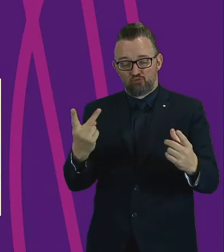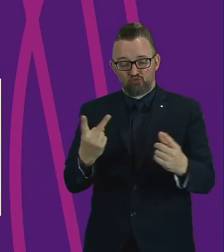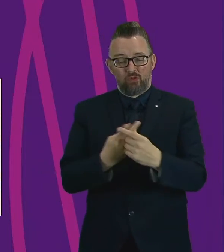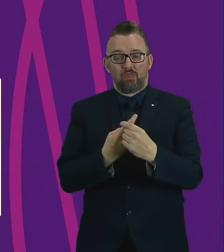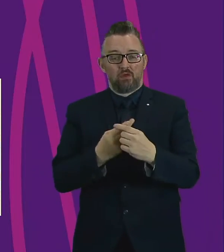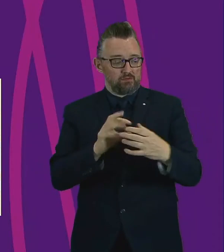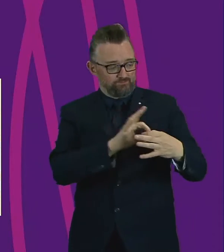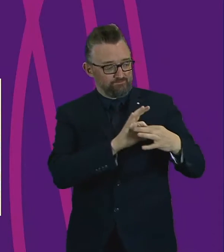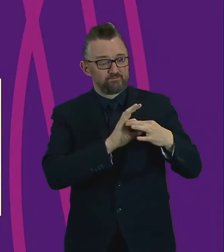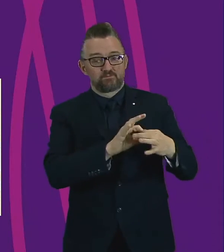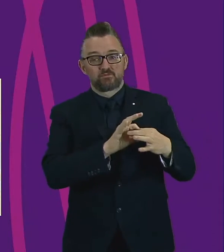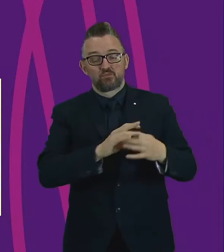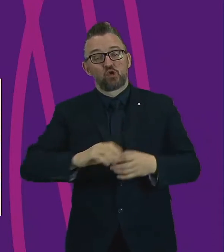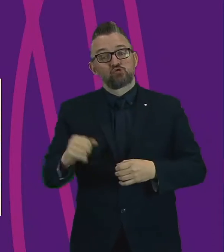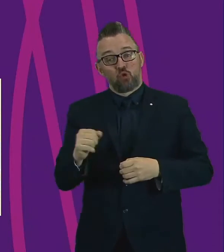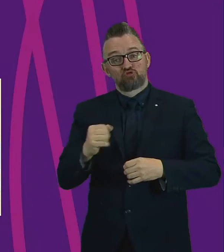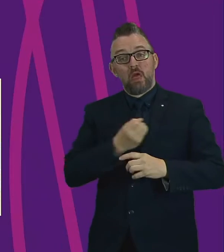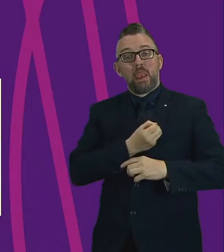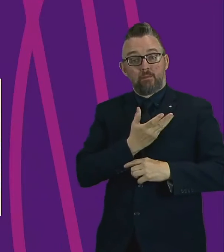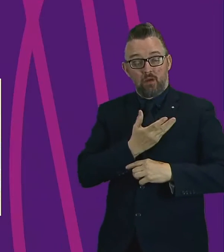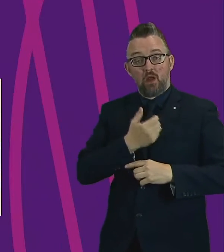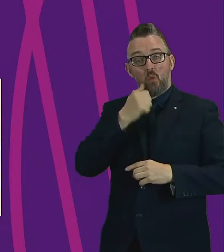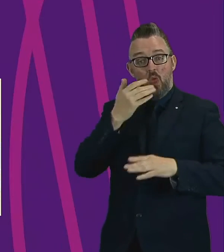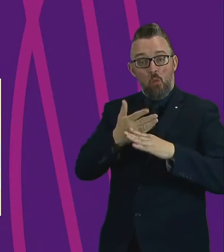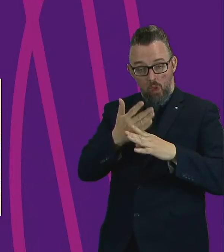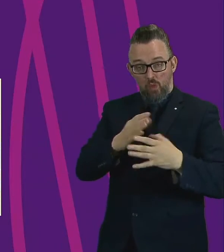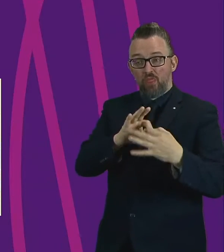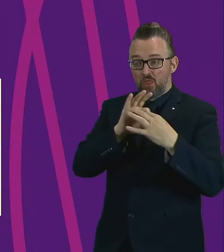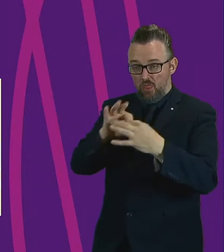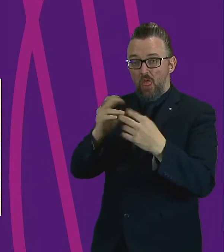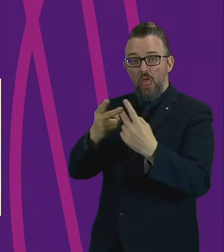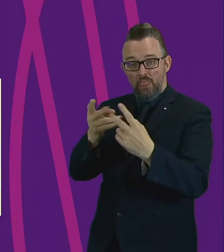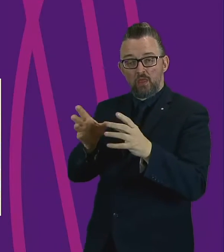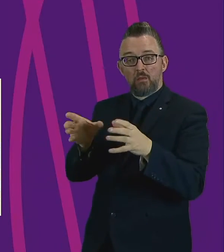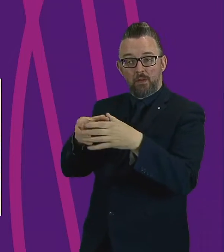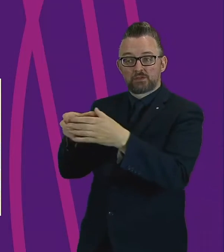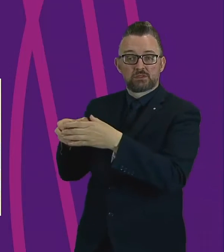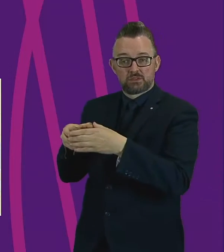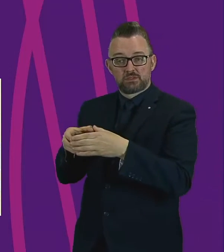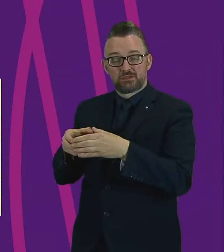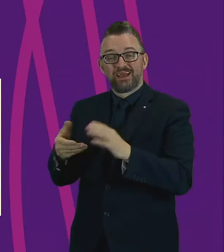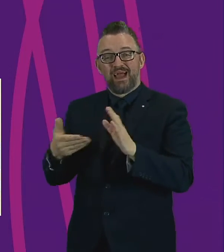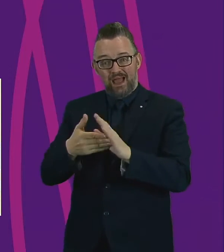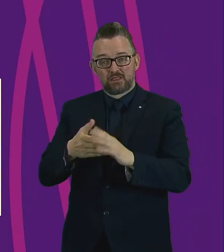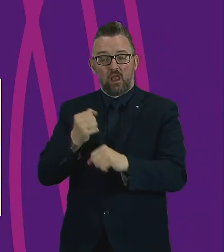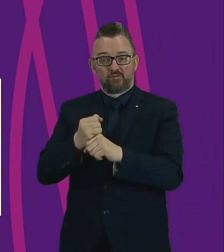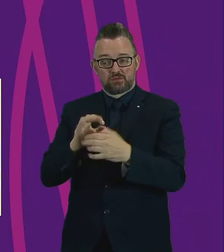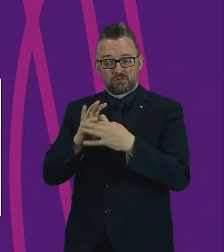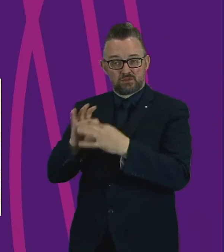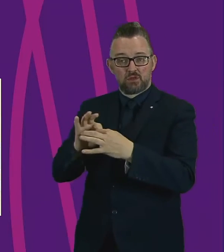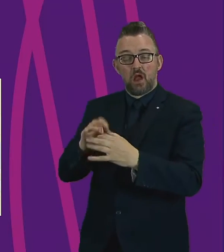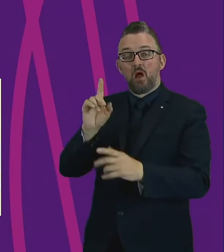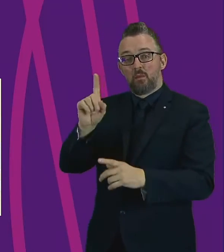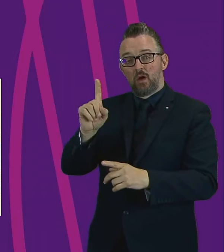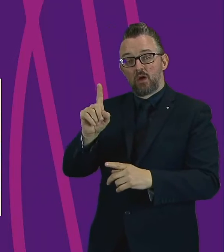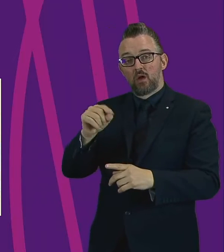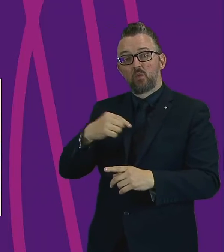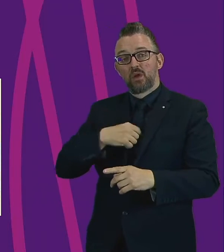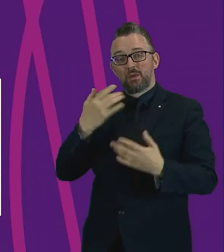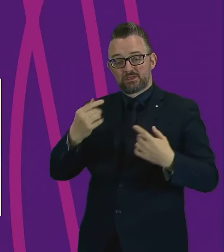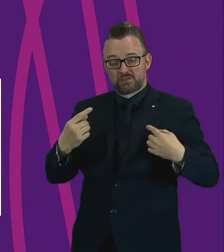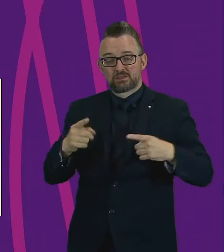Scottish Labour Party will unite with other parties in this Parliament and with the government, as long as we are travelling